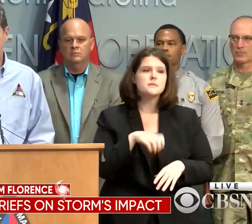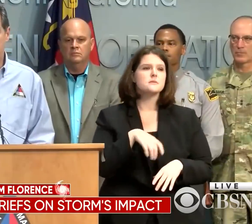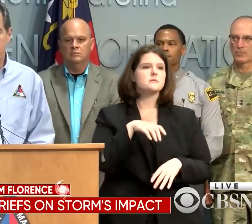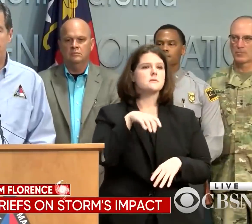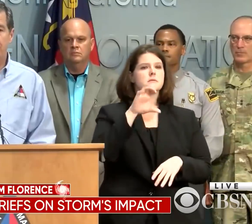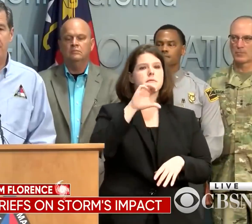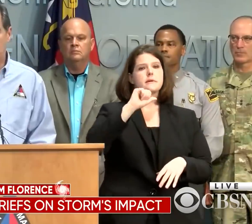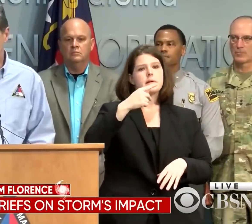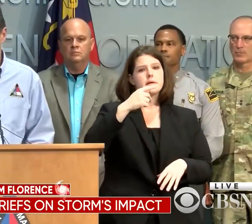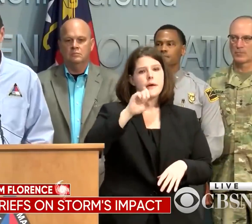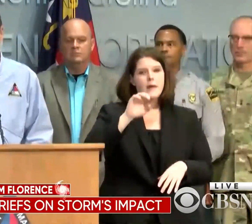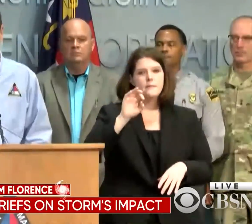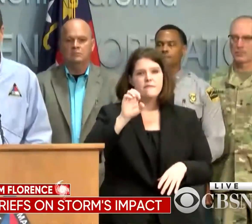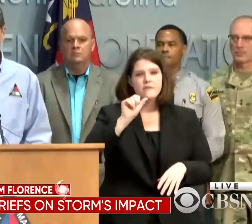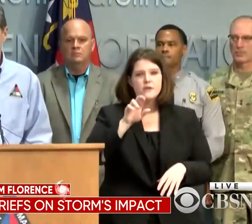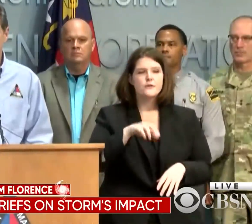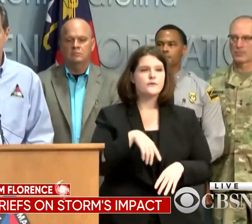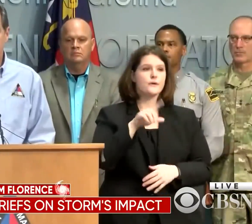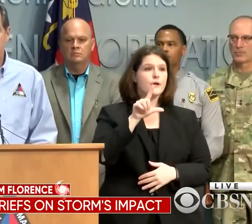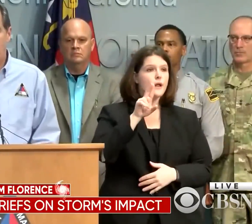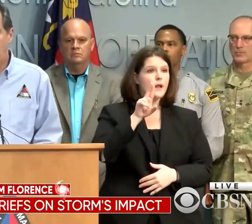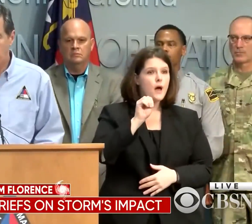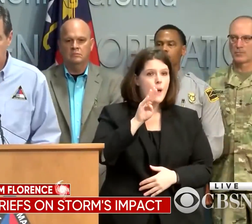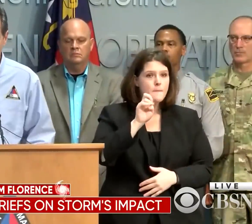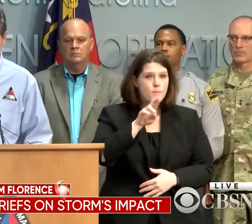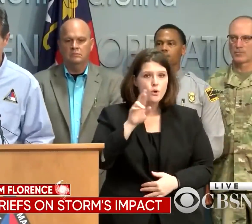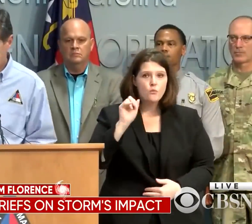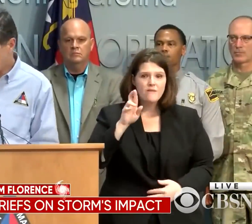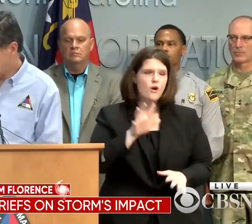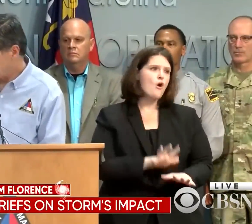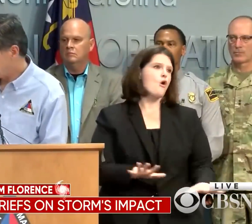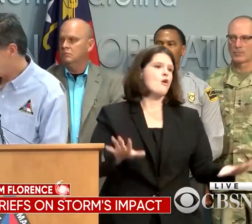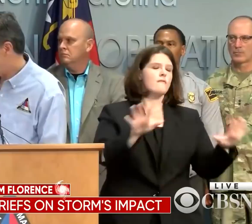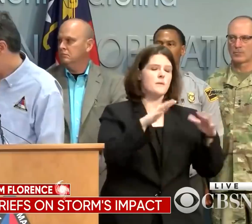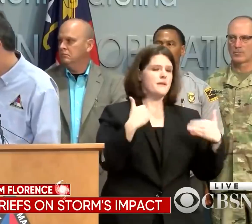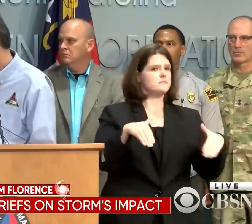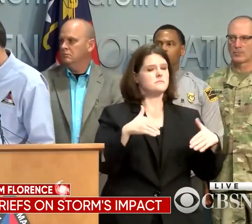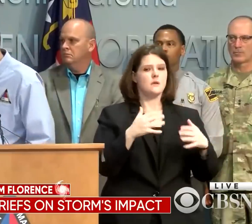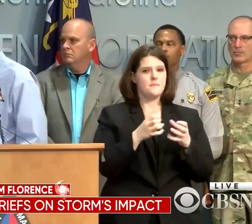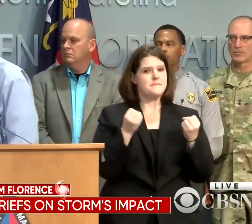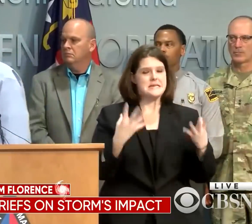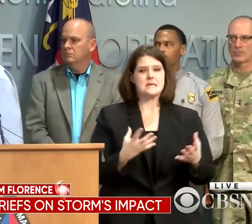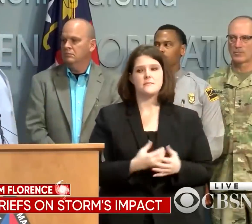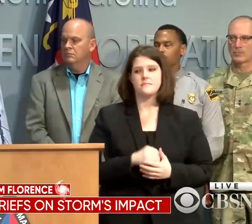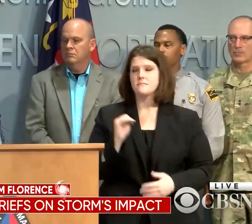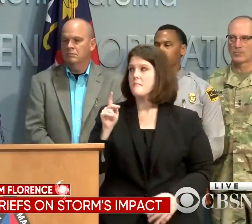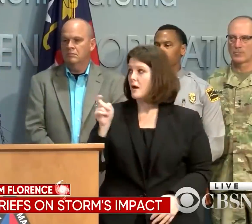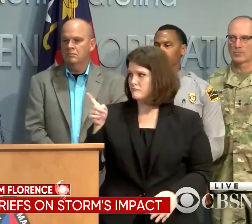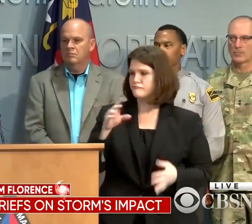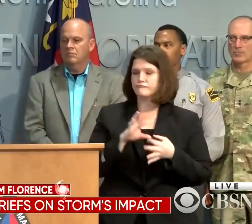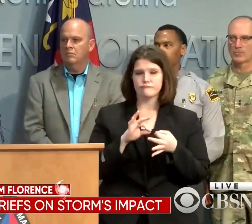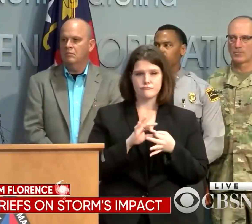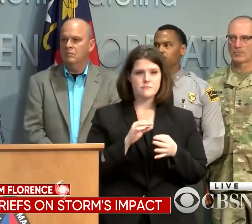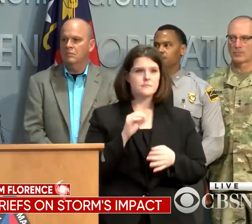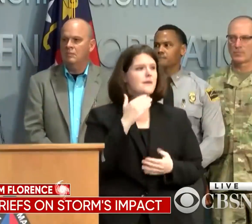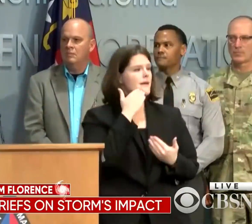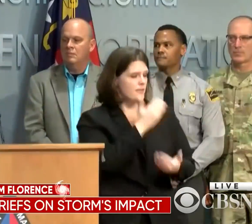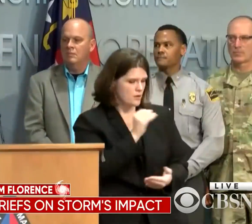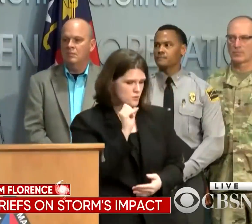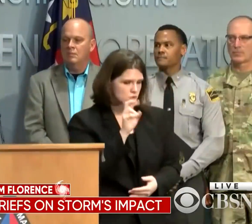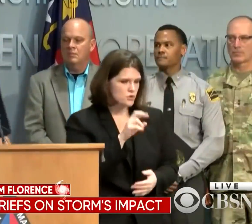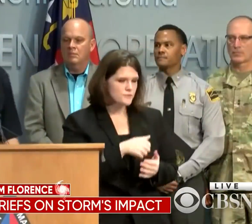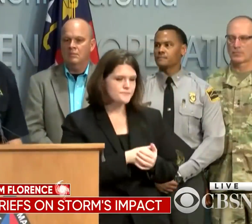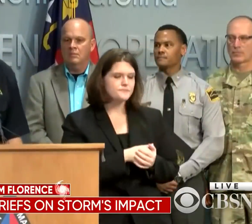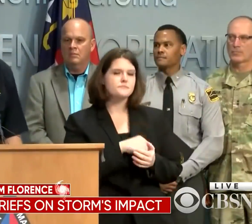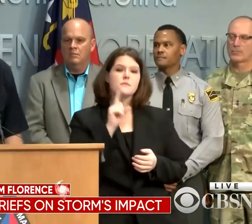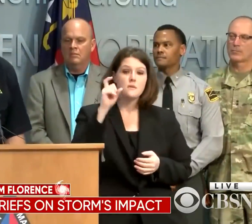Cape Fear, the Lumber River, all across. Mike, I'll let you address specifically. Thank you, sir. And